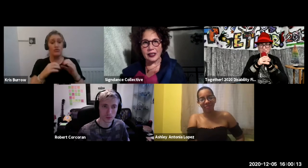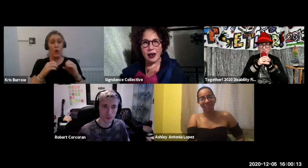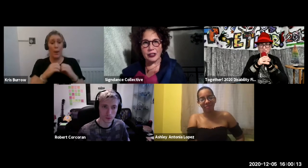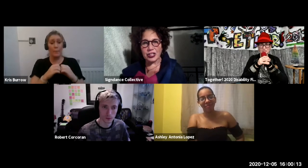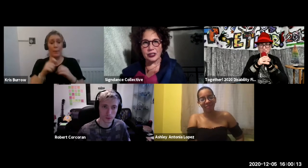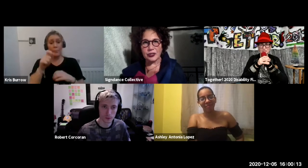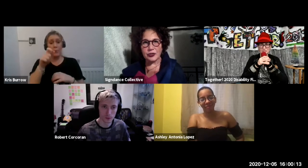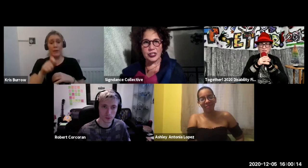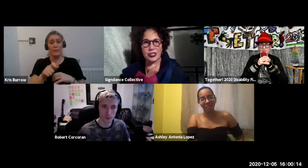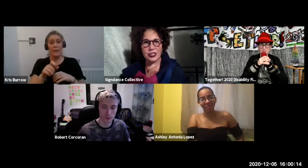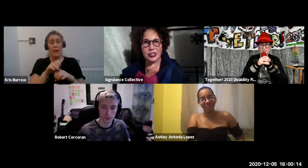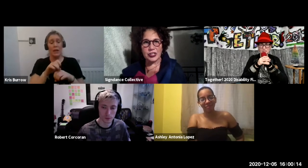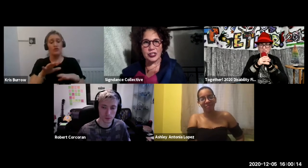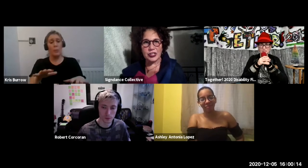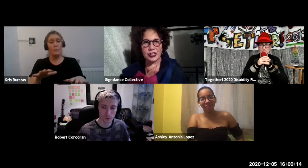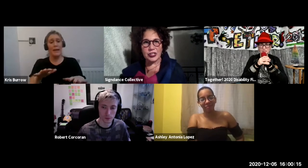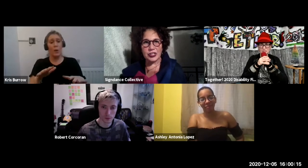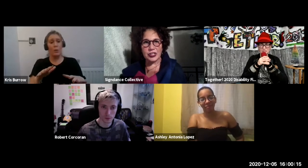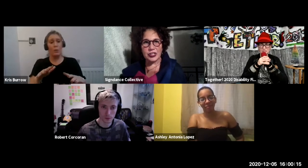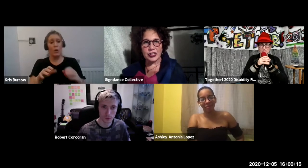producing our children's